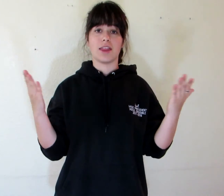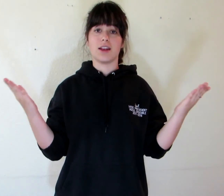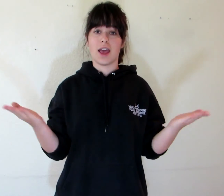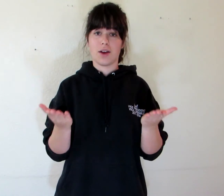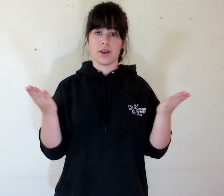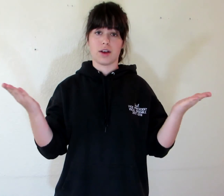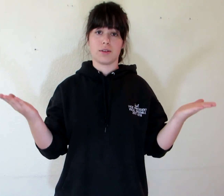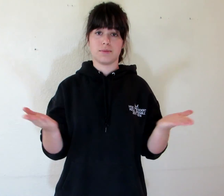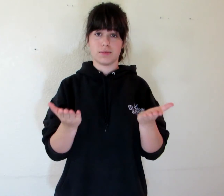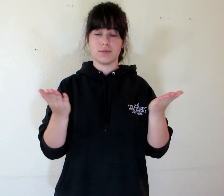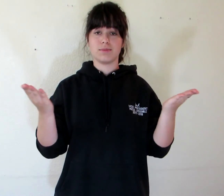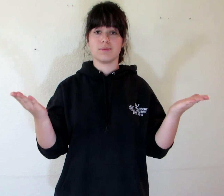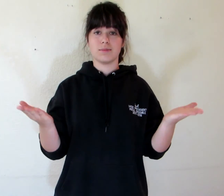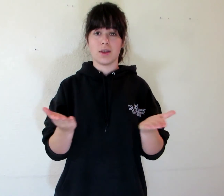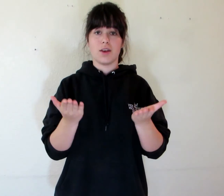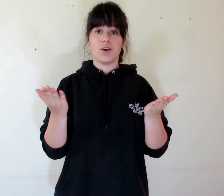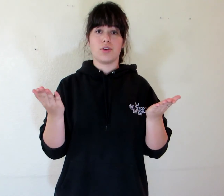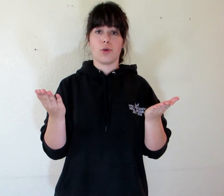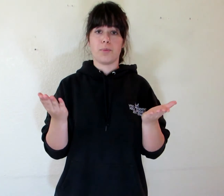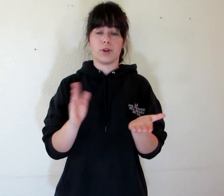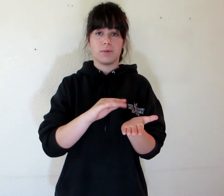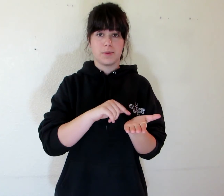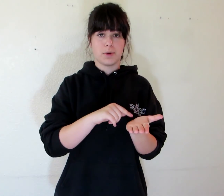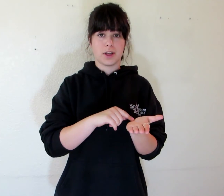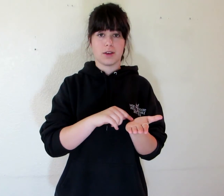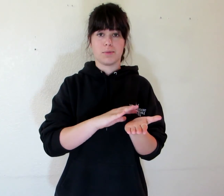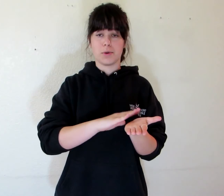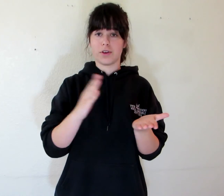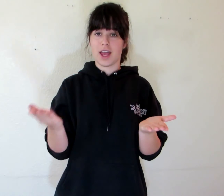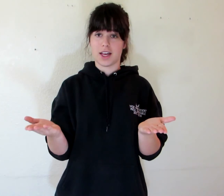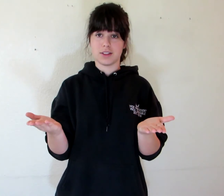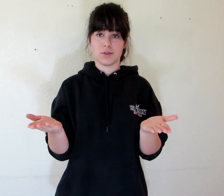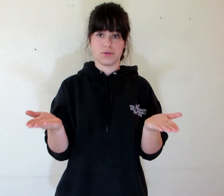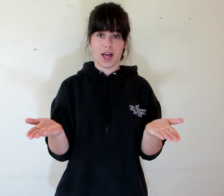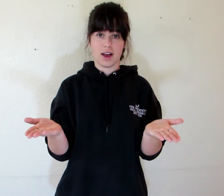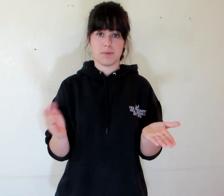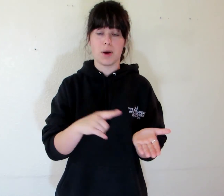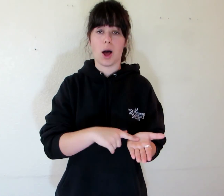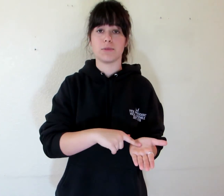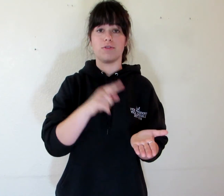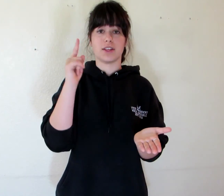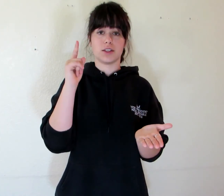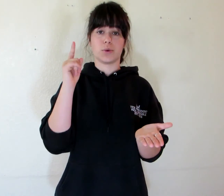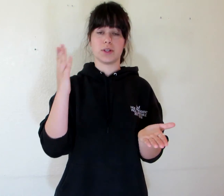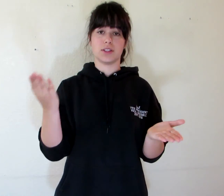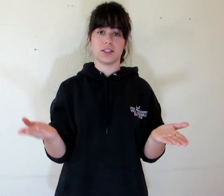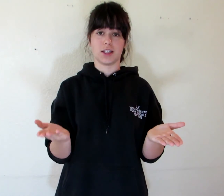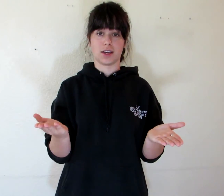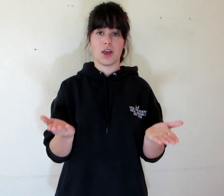then area. You'll be putting both your hands flat, palms facing towards the ceiling,